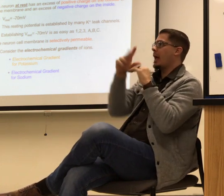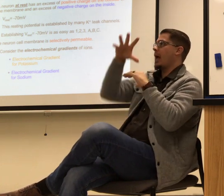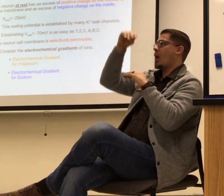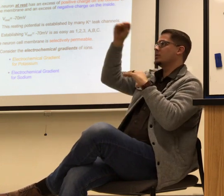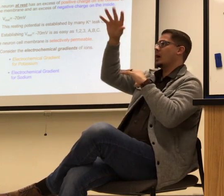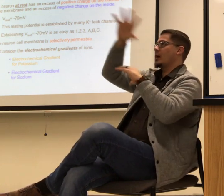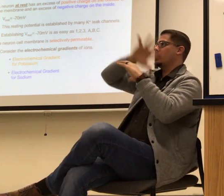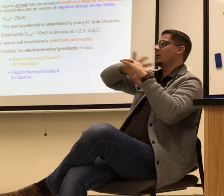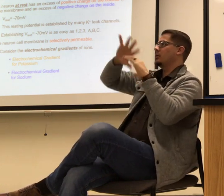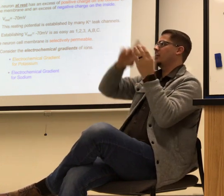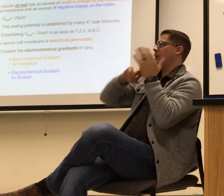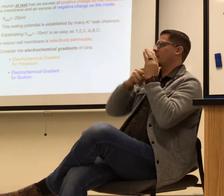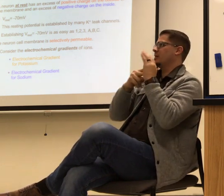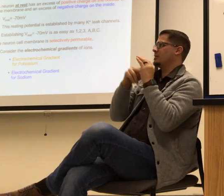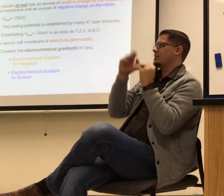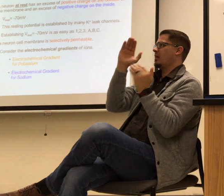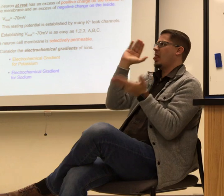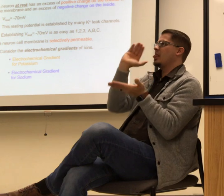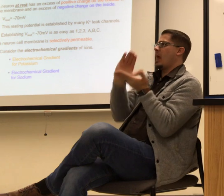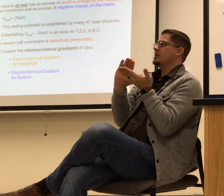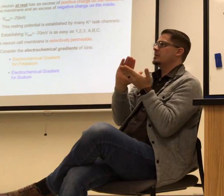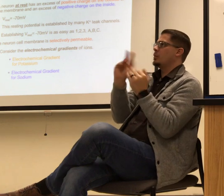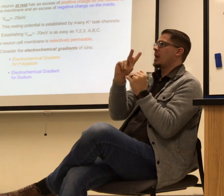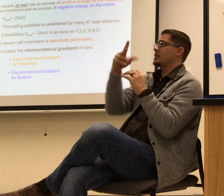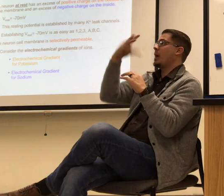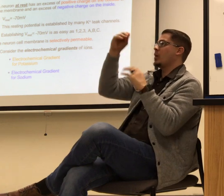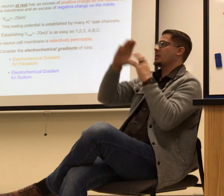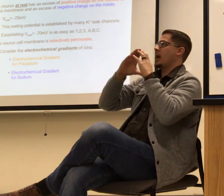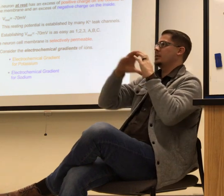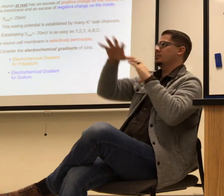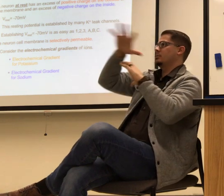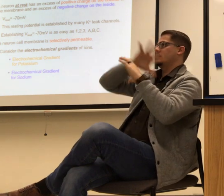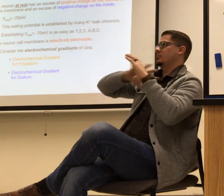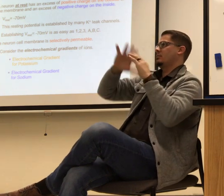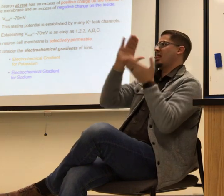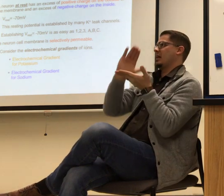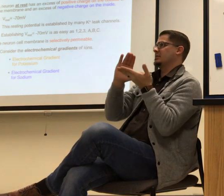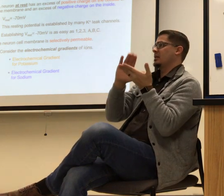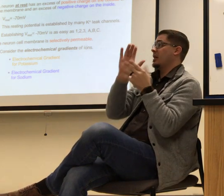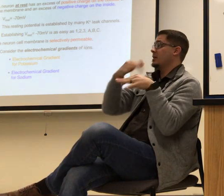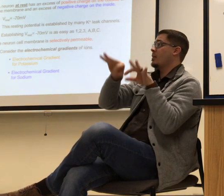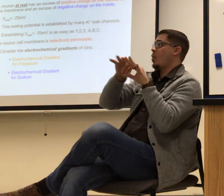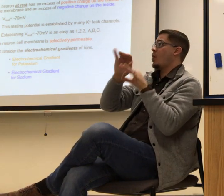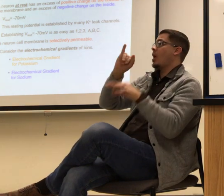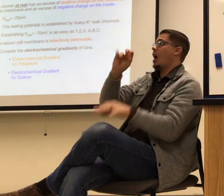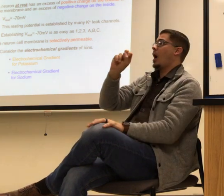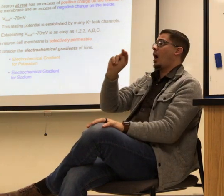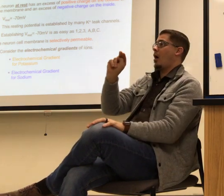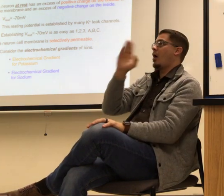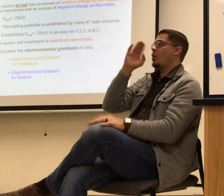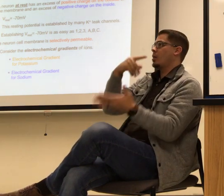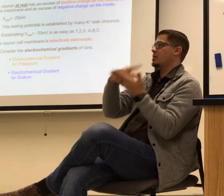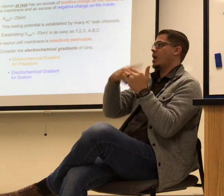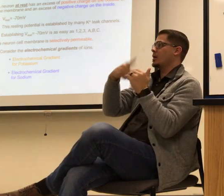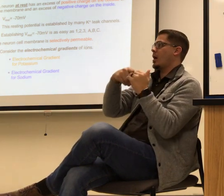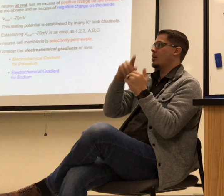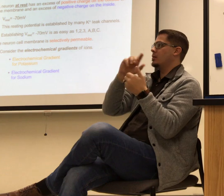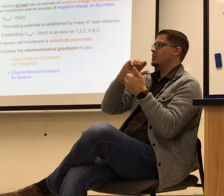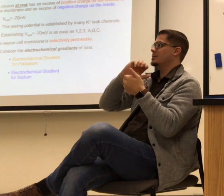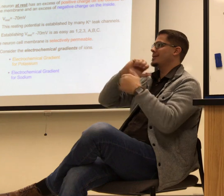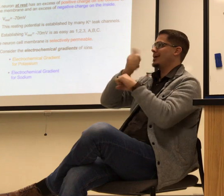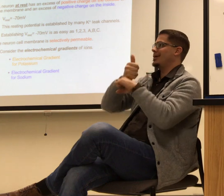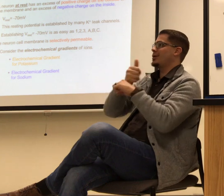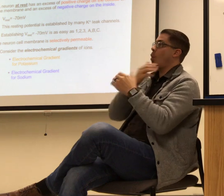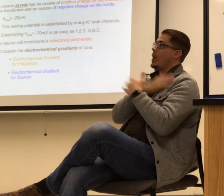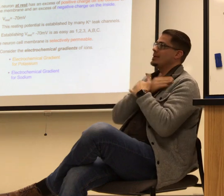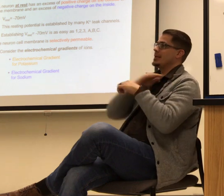outside to symbolize there's less potassium on the outside. So that's one of the important ions we have to talk about in establishing resting